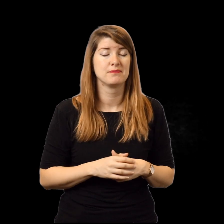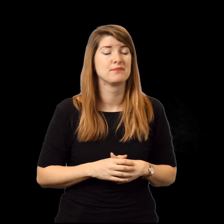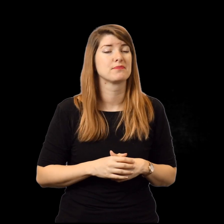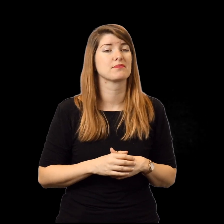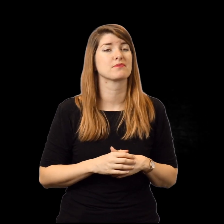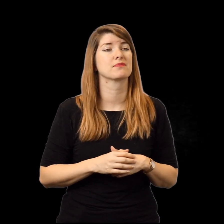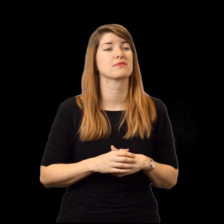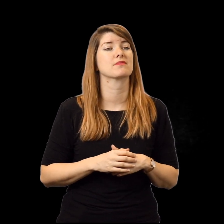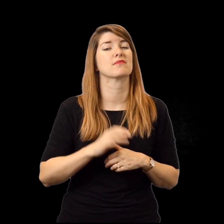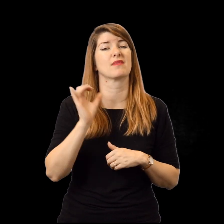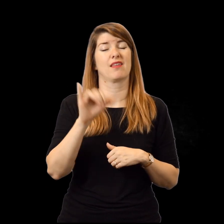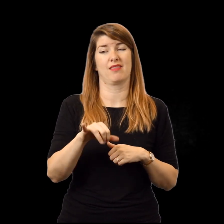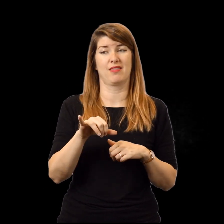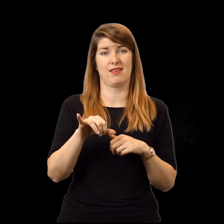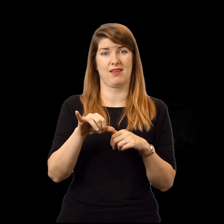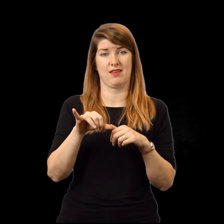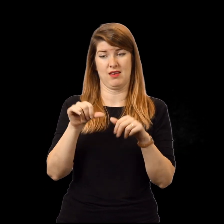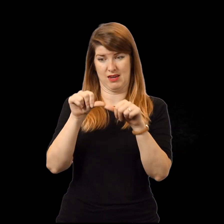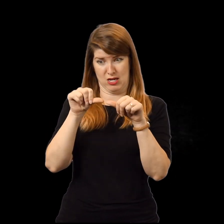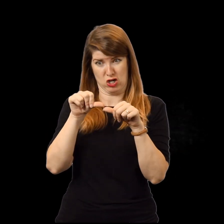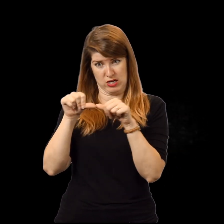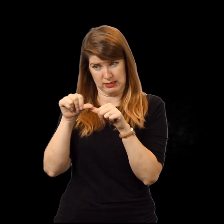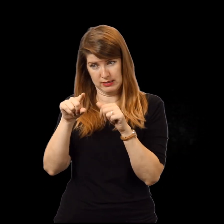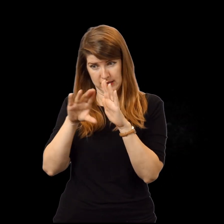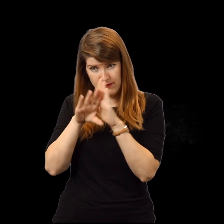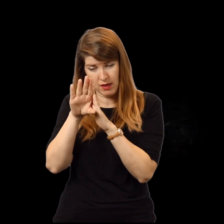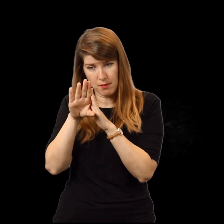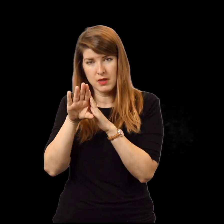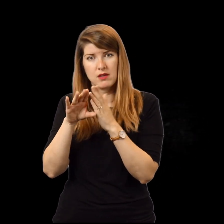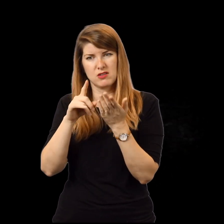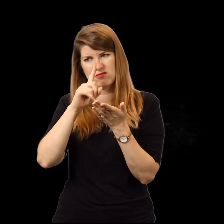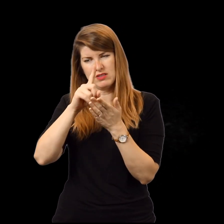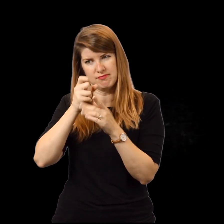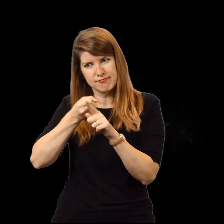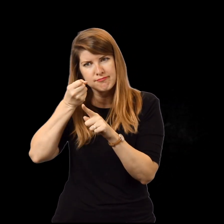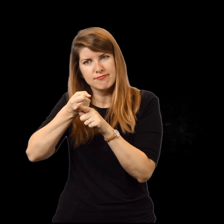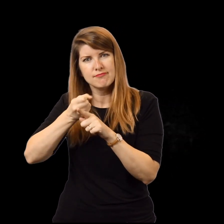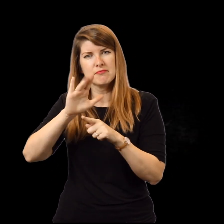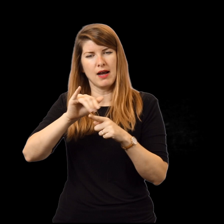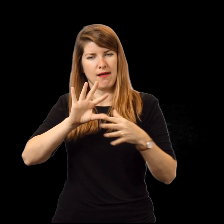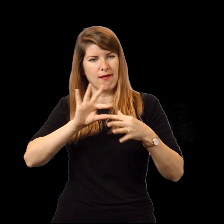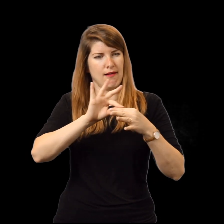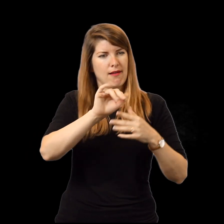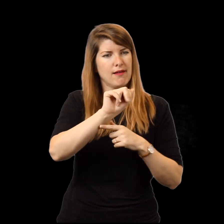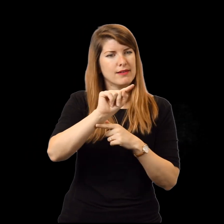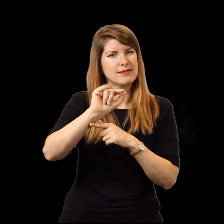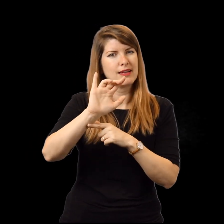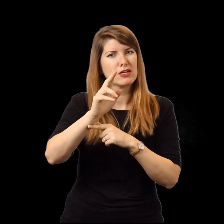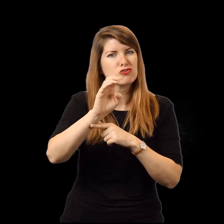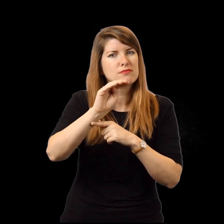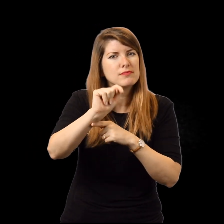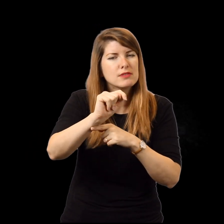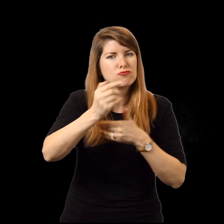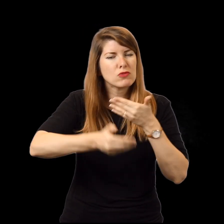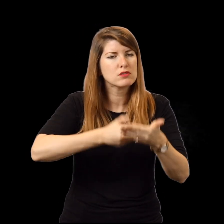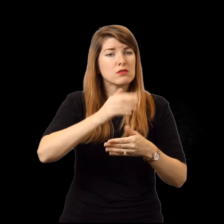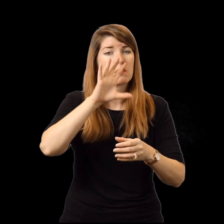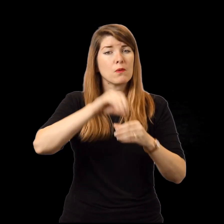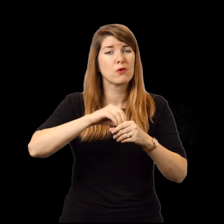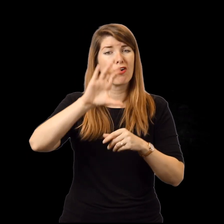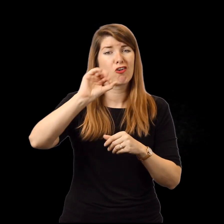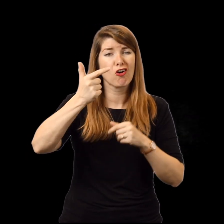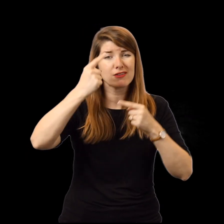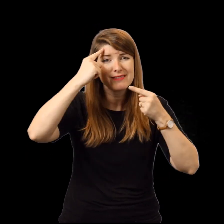MLSRA are that areas of development are directly impacted by the attachment process, including areas